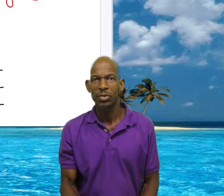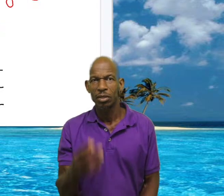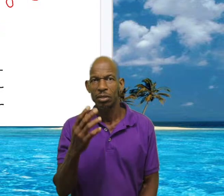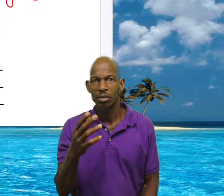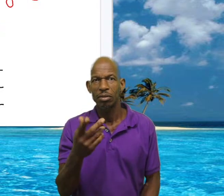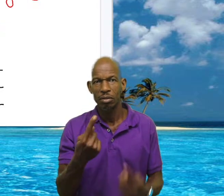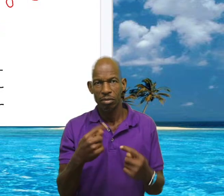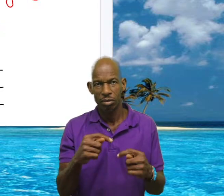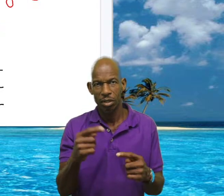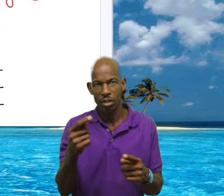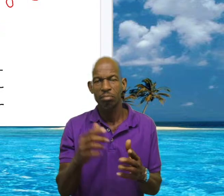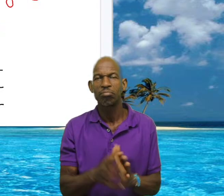Yes, Derwin.